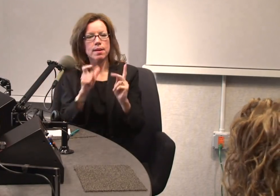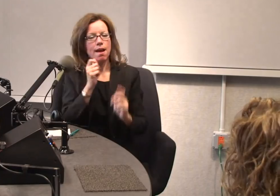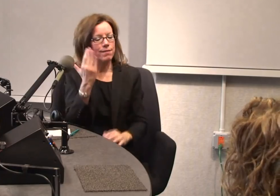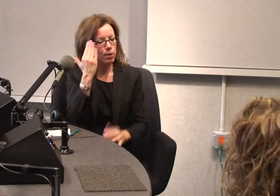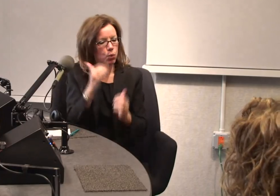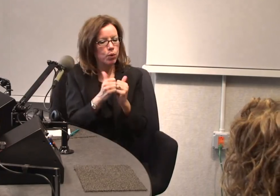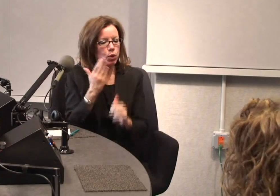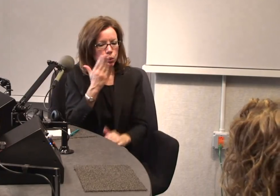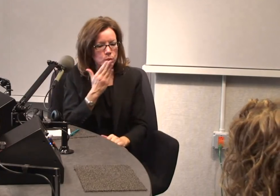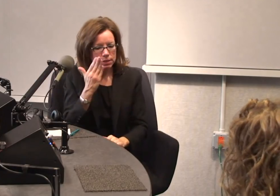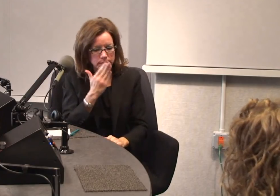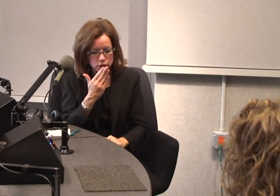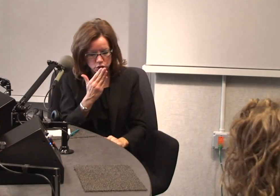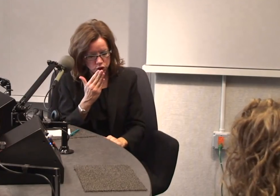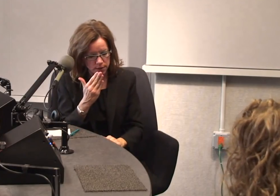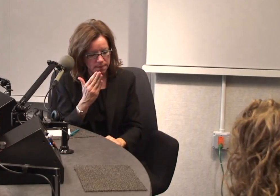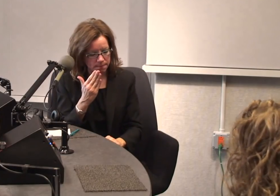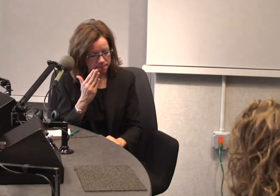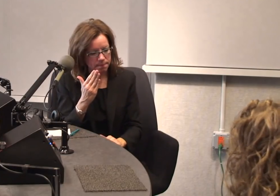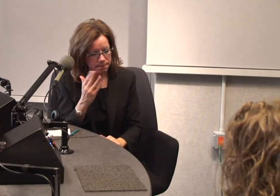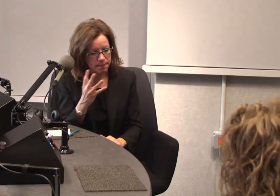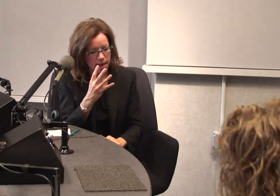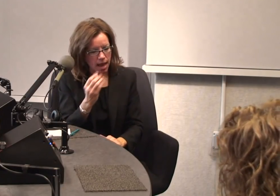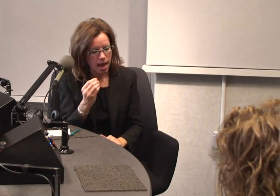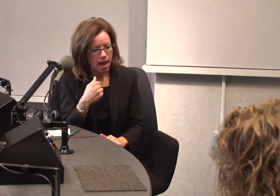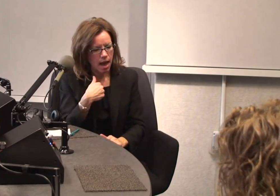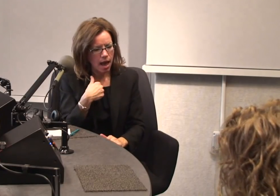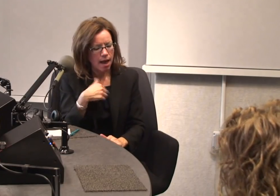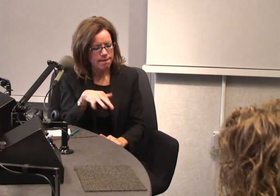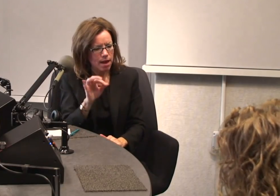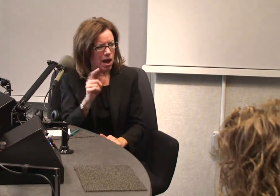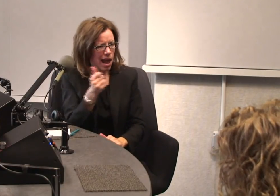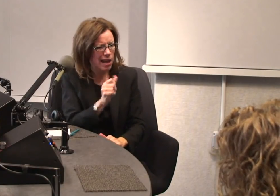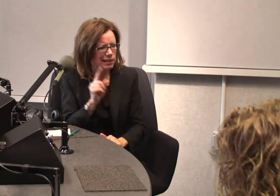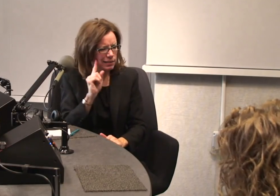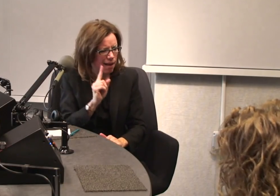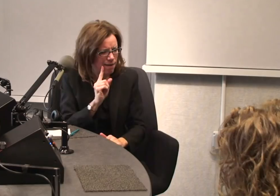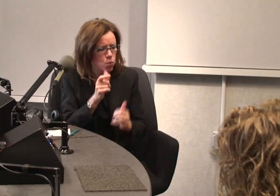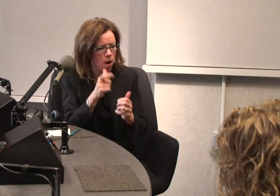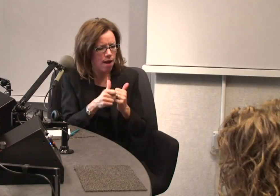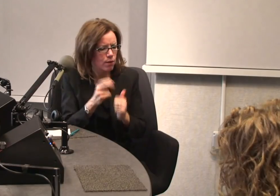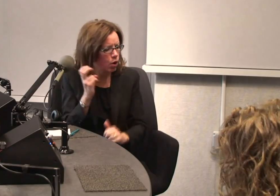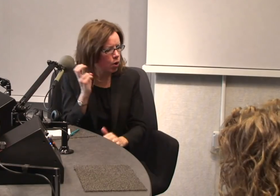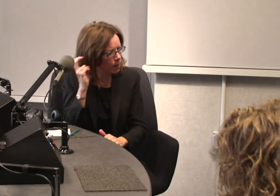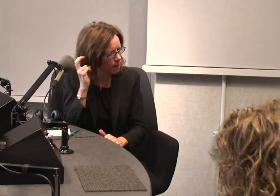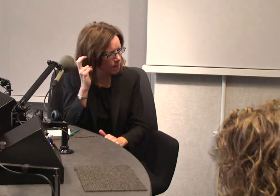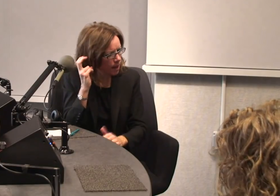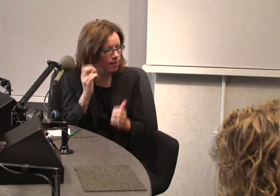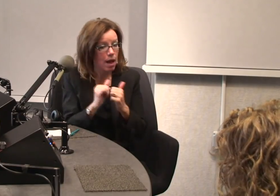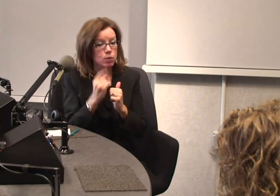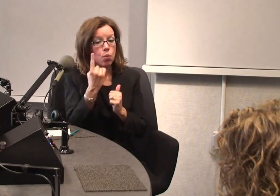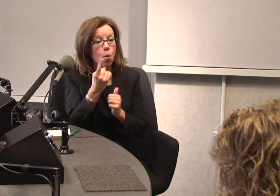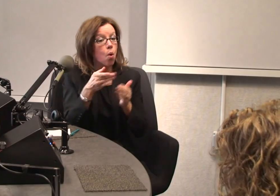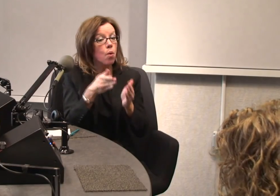-D. I have a son that is deaf, born deaf, and has a cochlear implant. And it's one of the modalities that we've found that